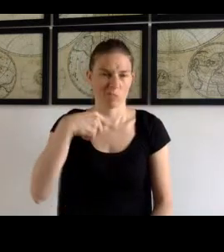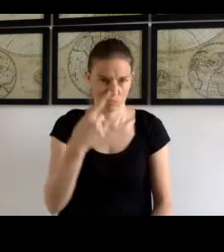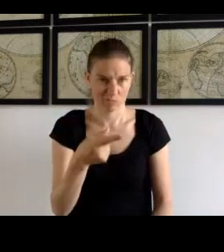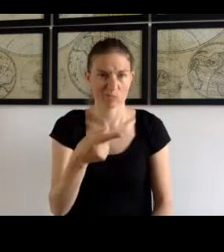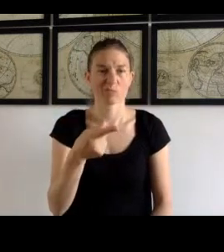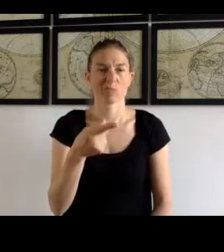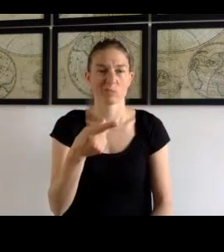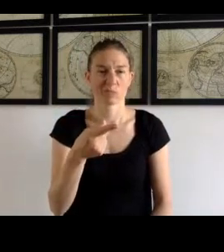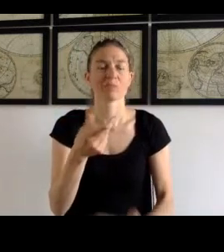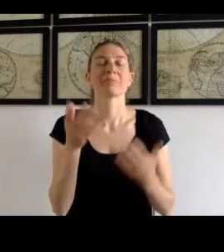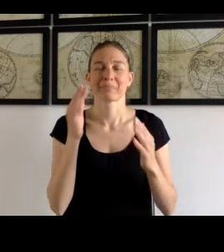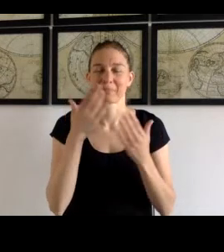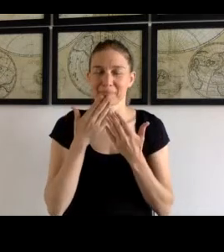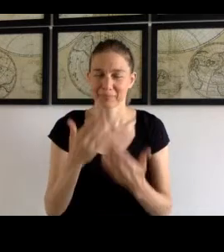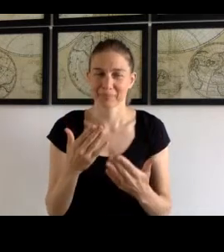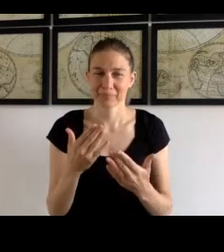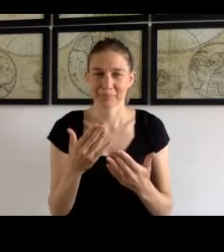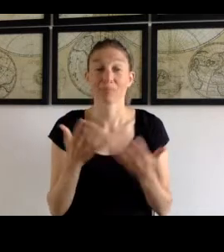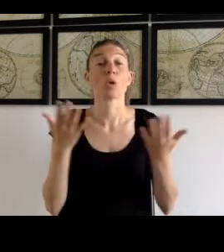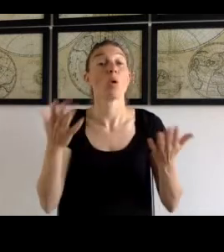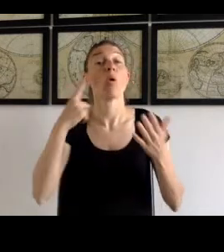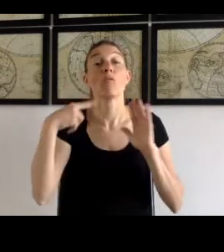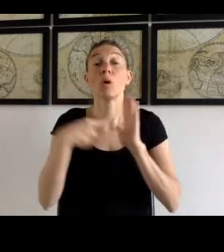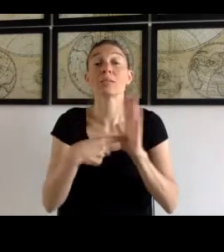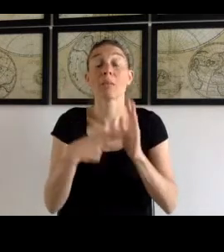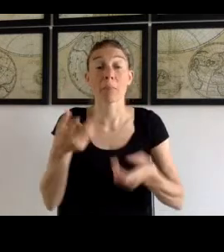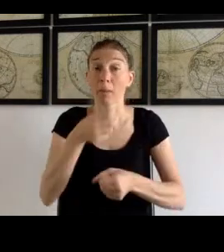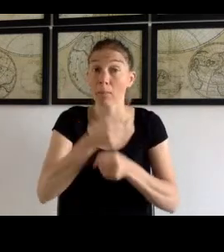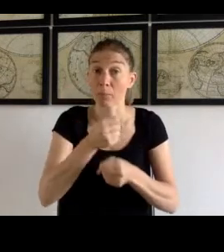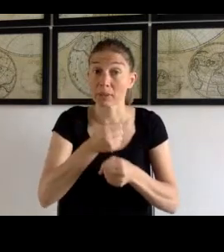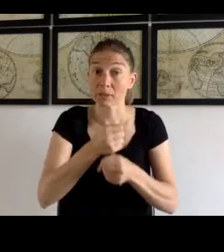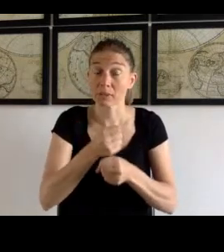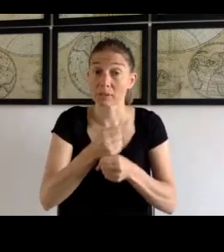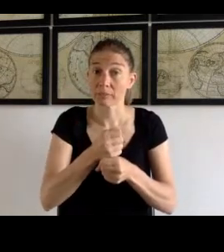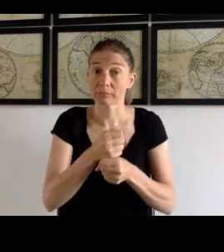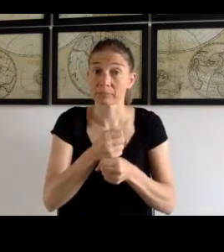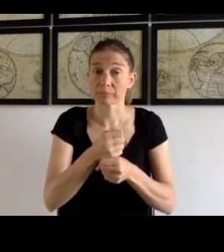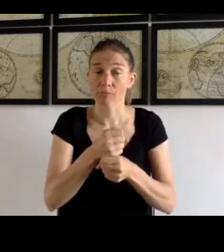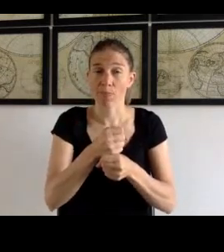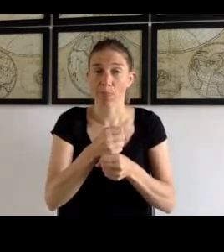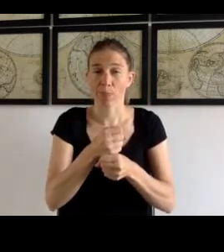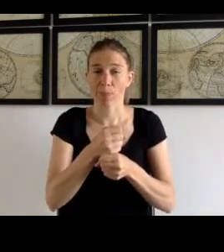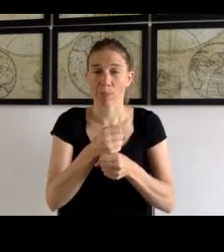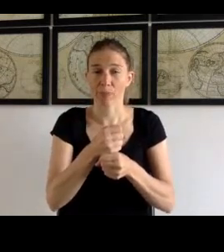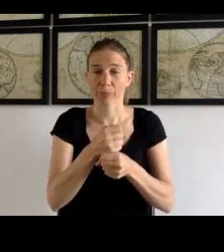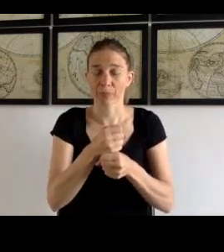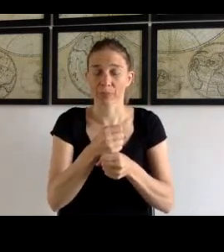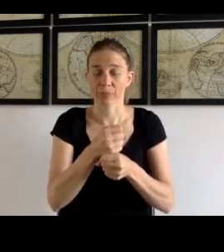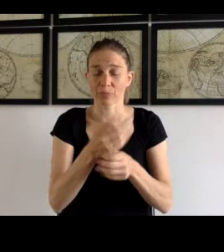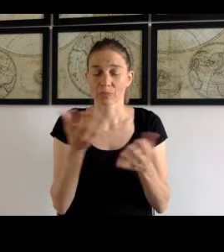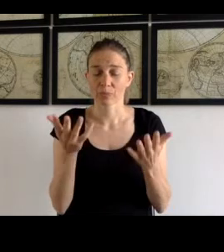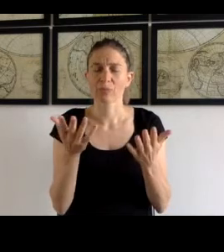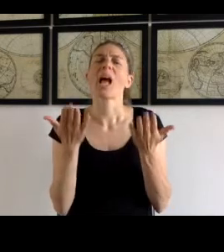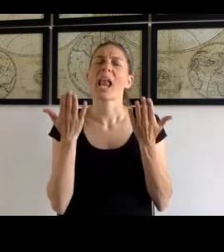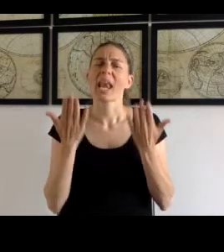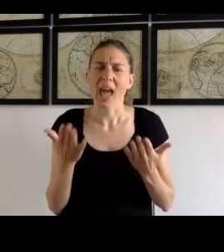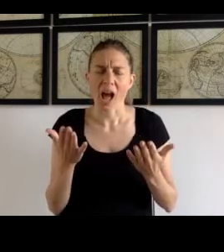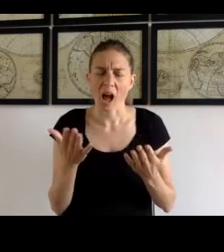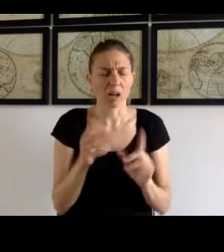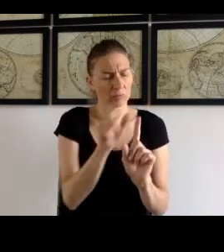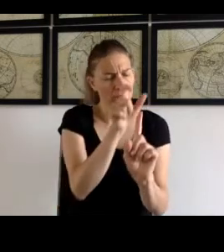For example, in the employment, we try to understanding that what is the kind of barrier of